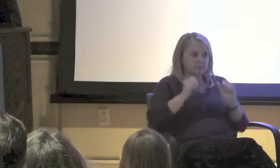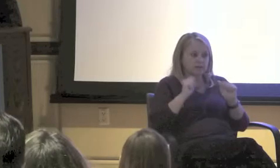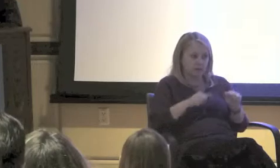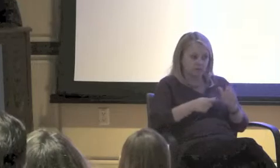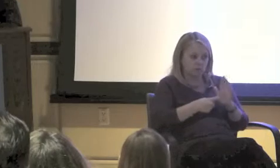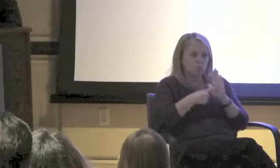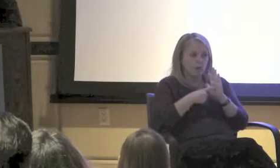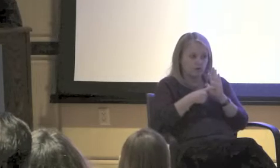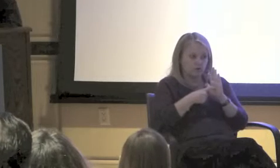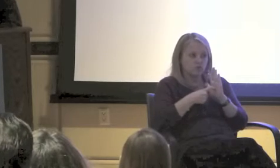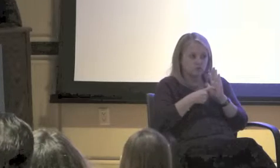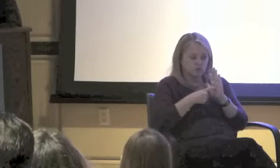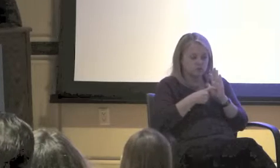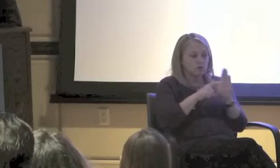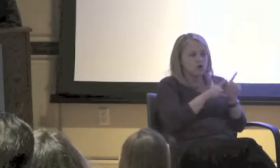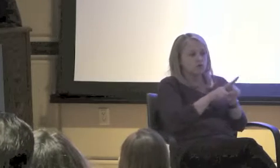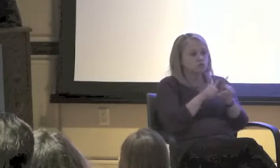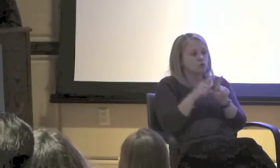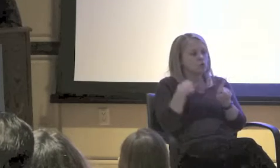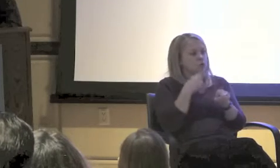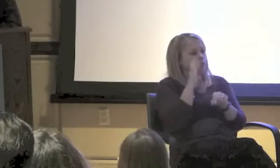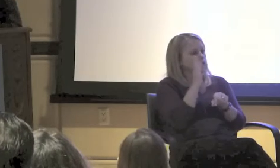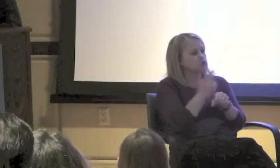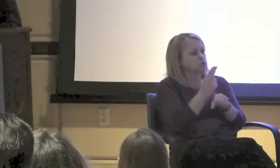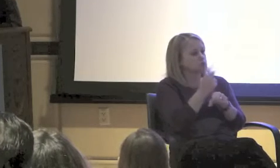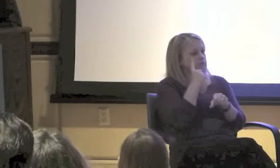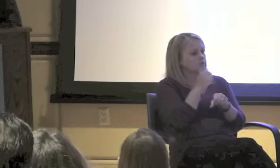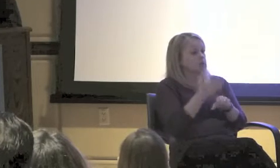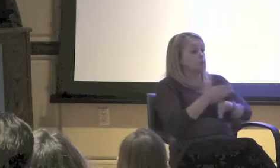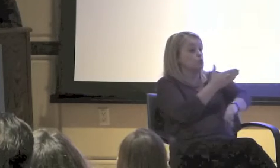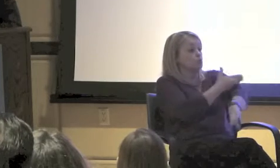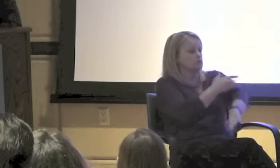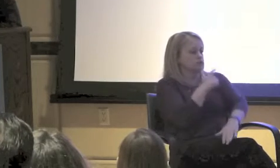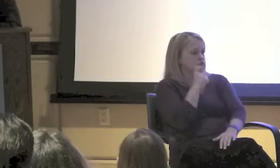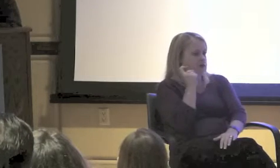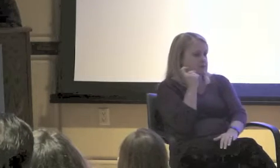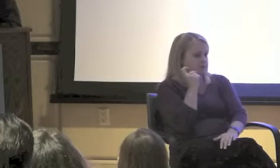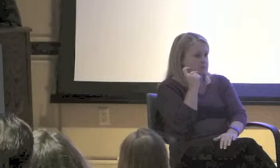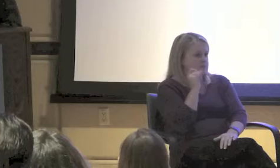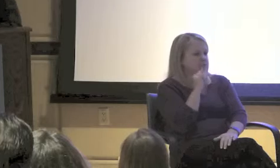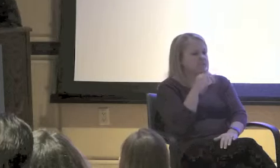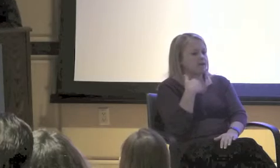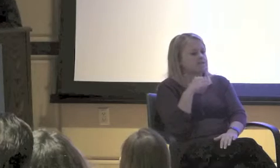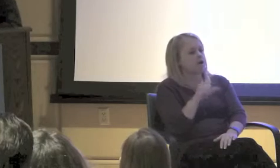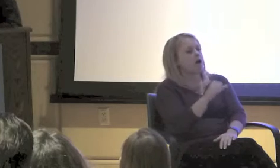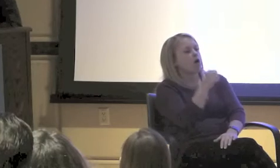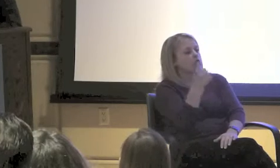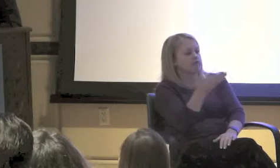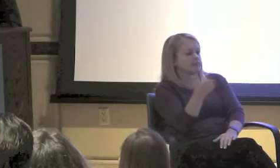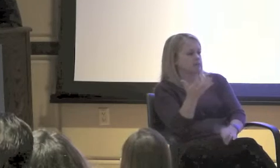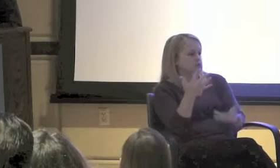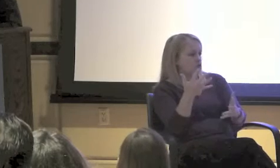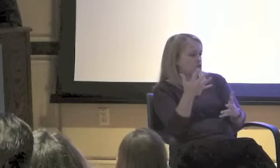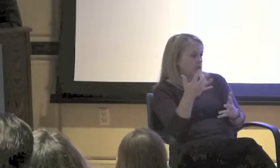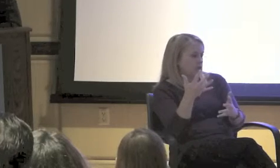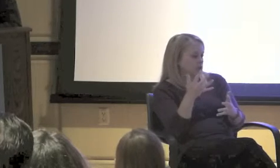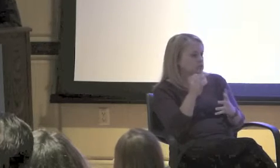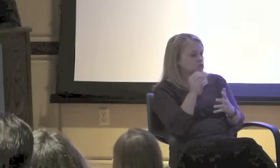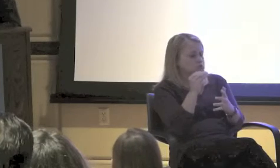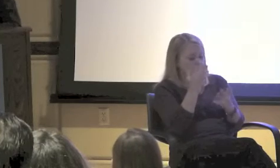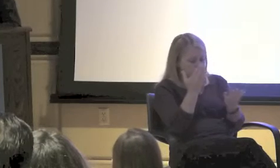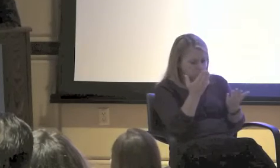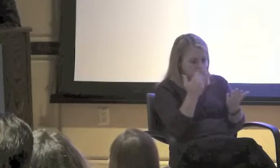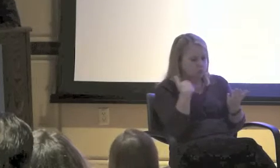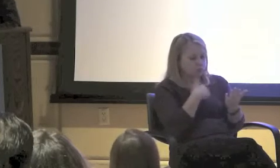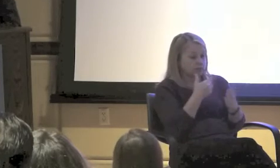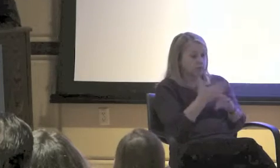And in addition, we sometimes use it to improve dryness in patients who have had other procedures already done. So if we've been able